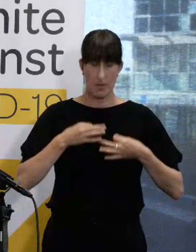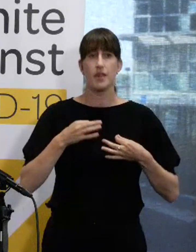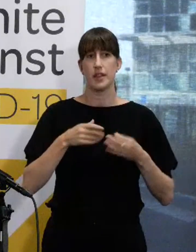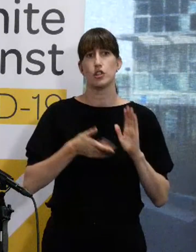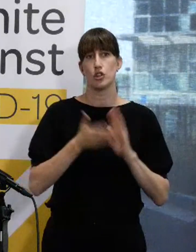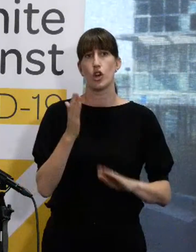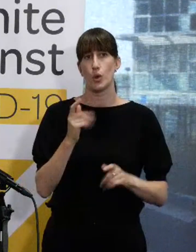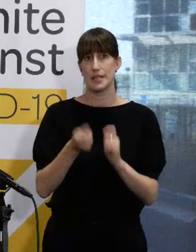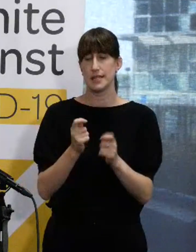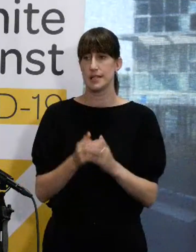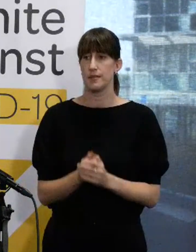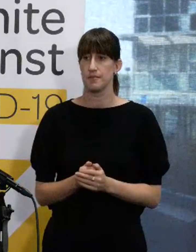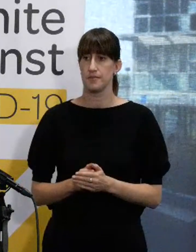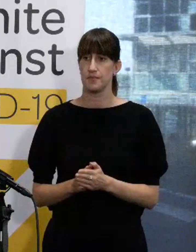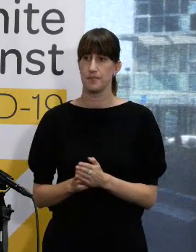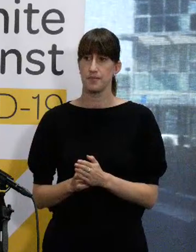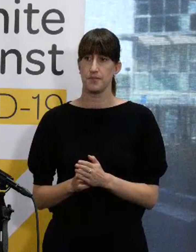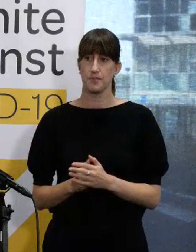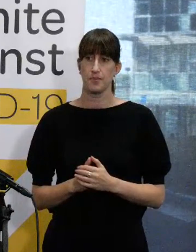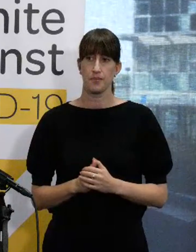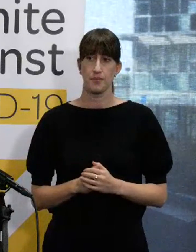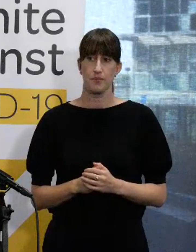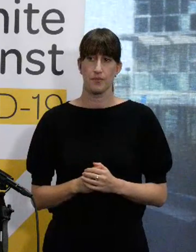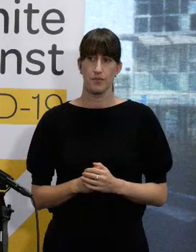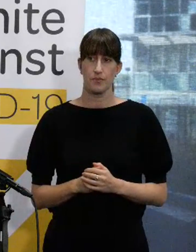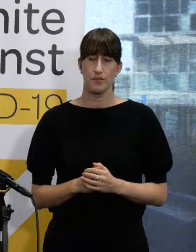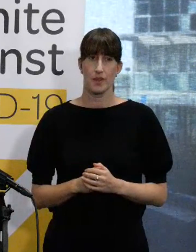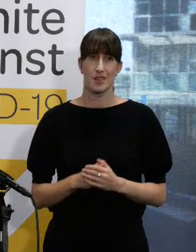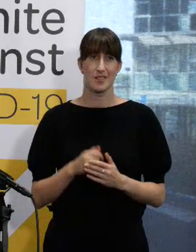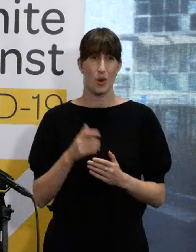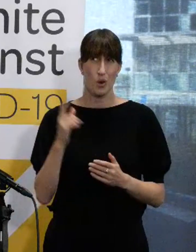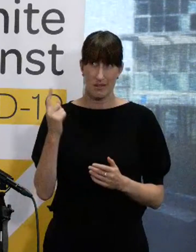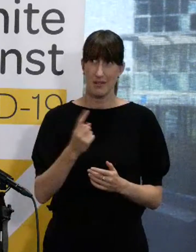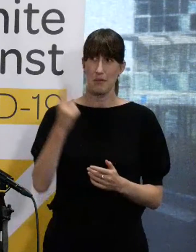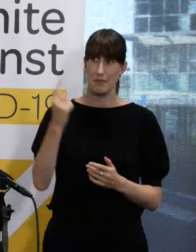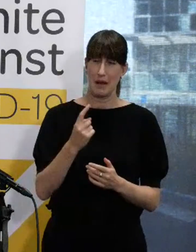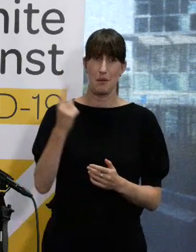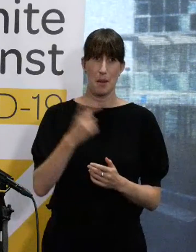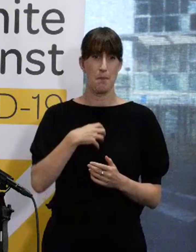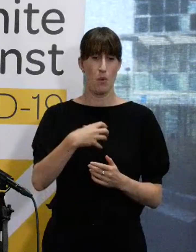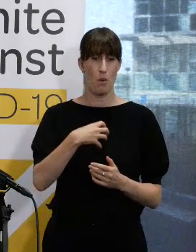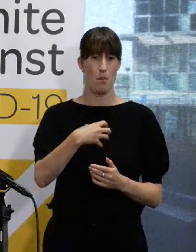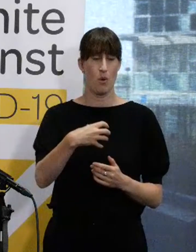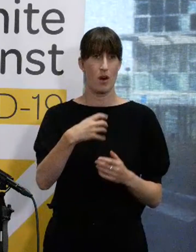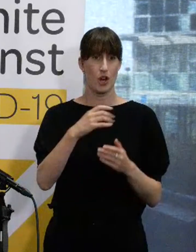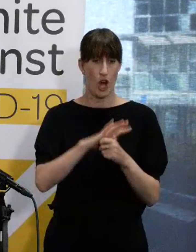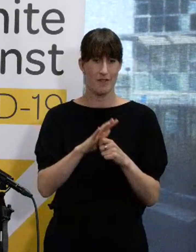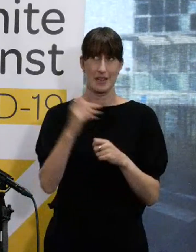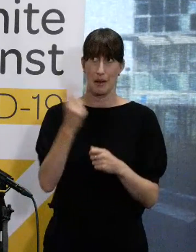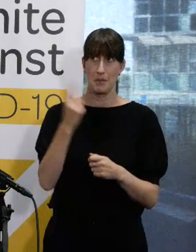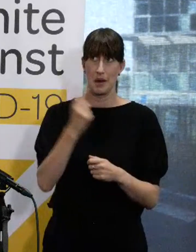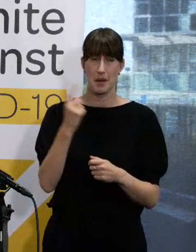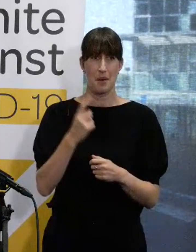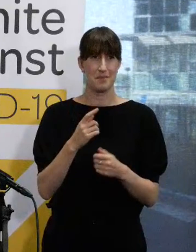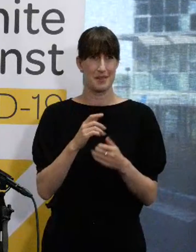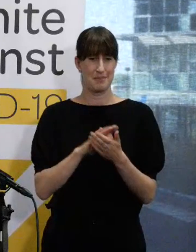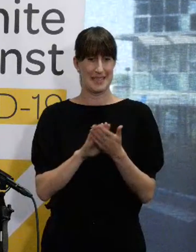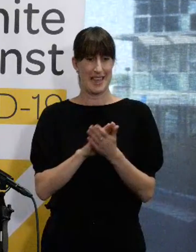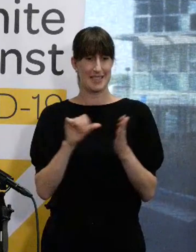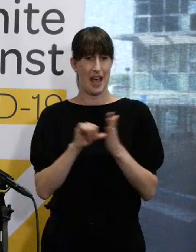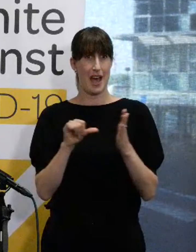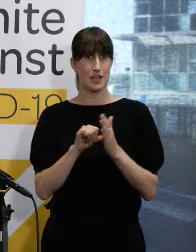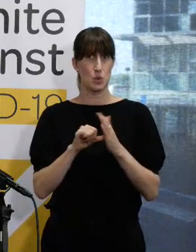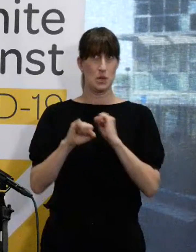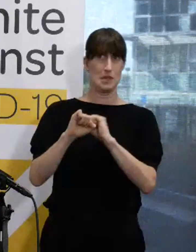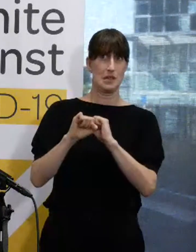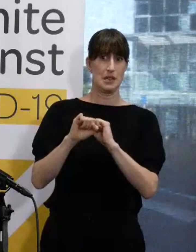of constant flow of these cases coming in? Is it getting harder to keep COVID out of New Zealand? It's always been